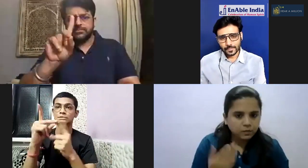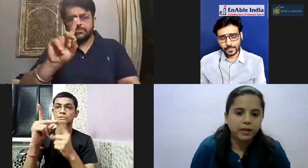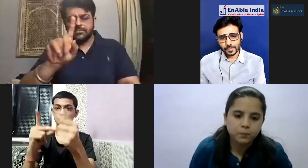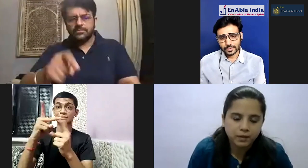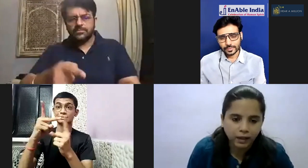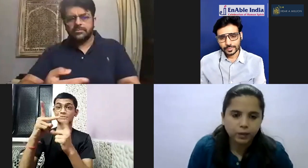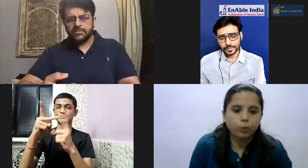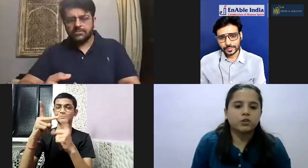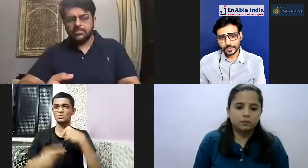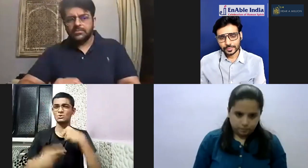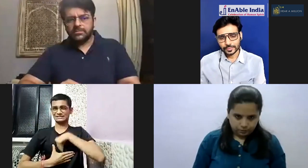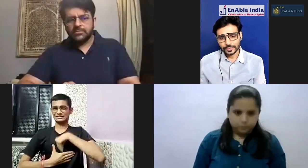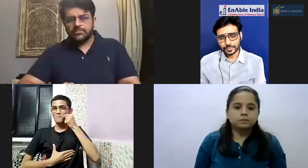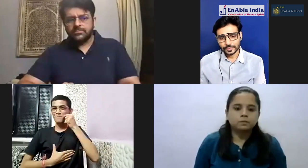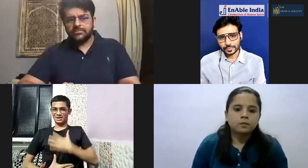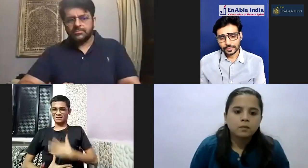Yeah, the second.